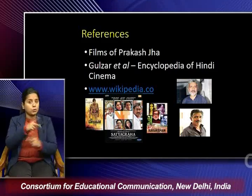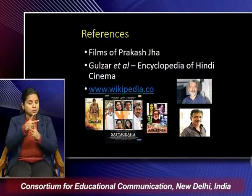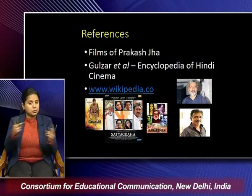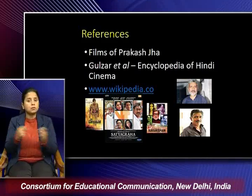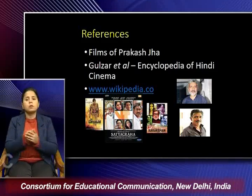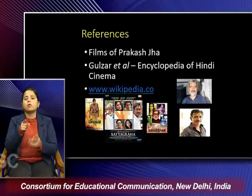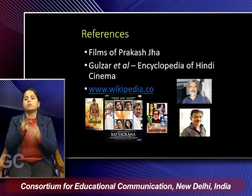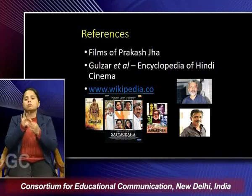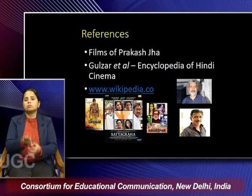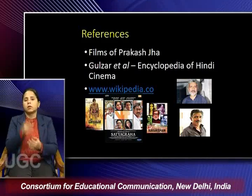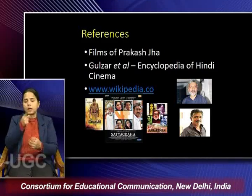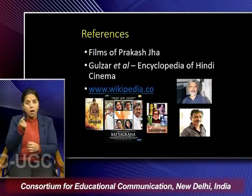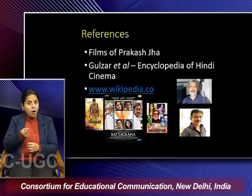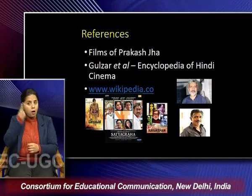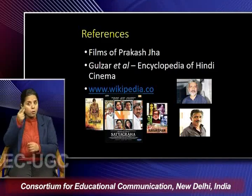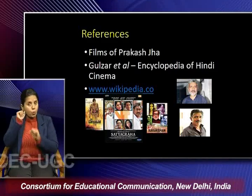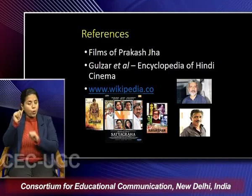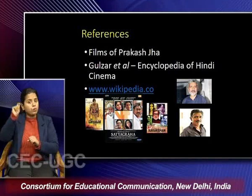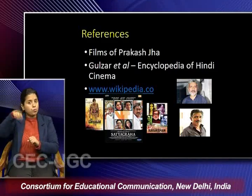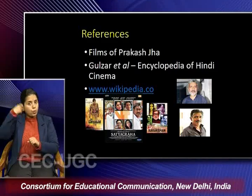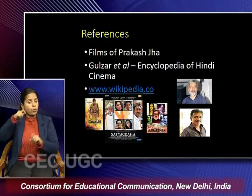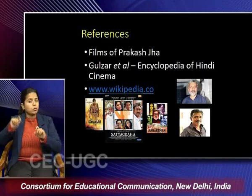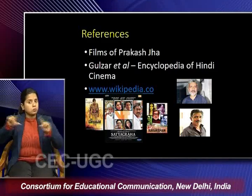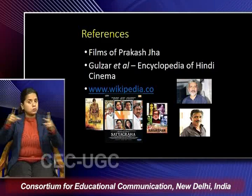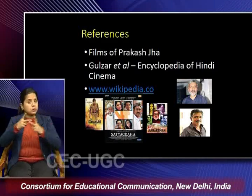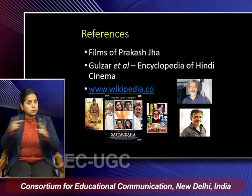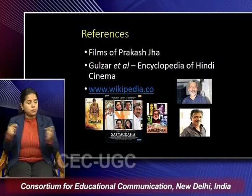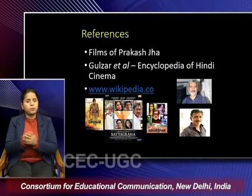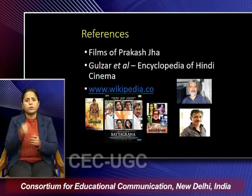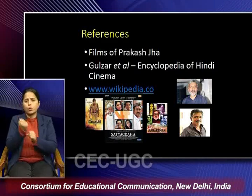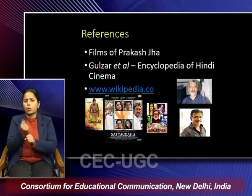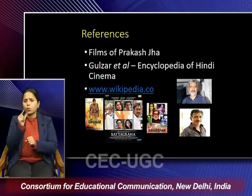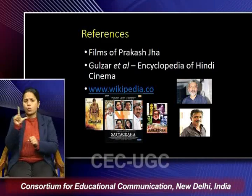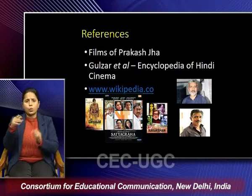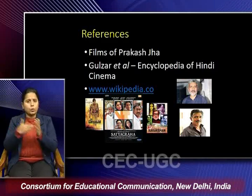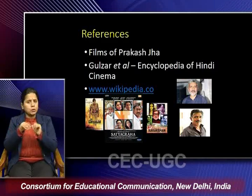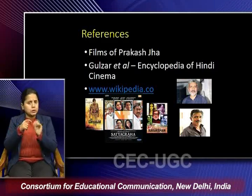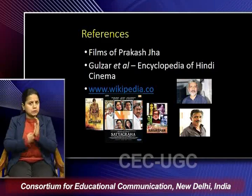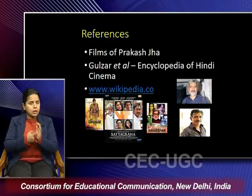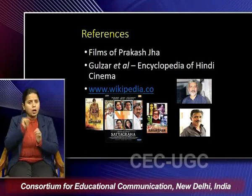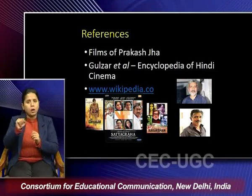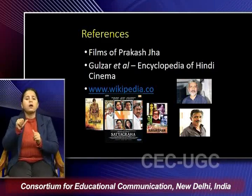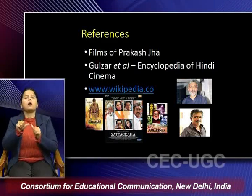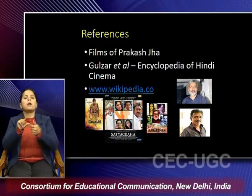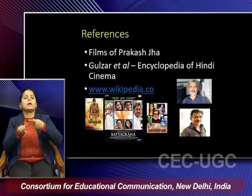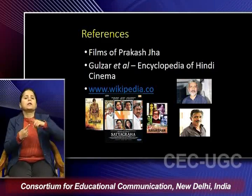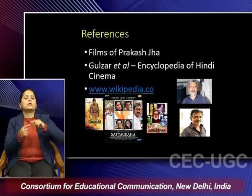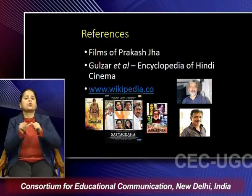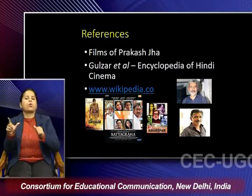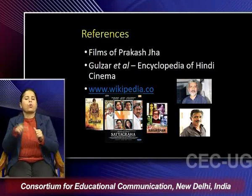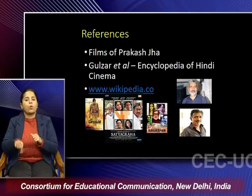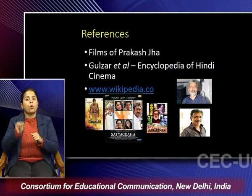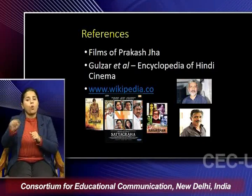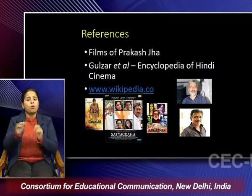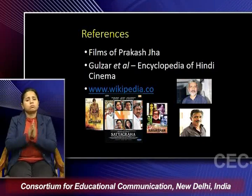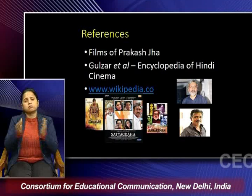the context of understanding his cinema. Then Gulzar et al. Encyclopedia